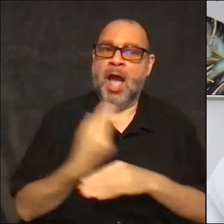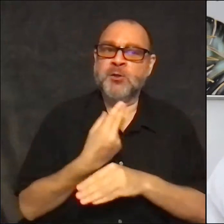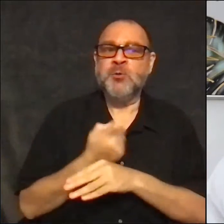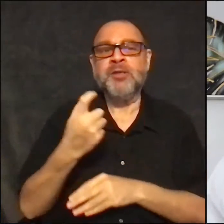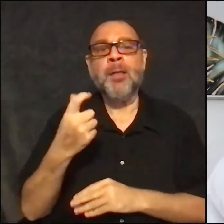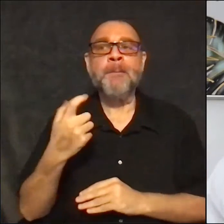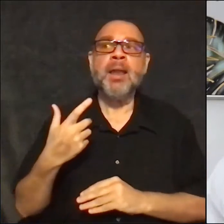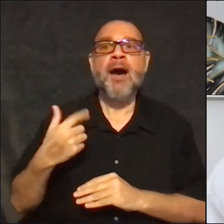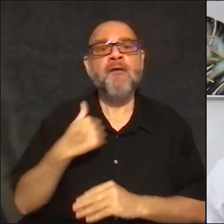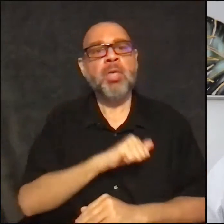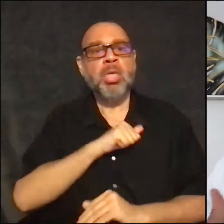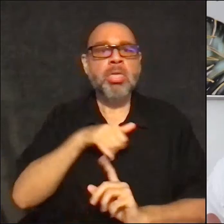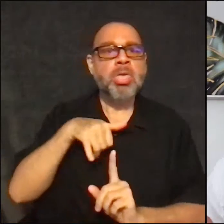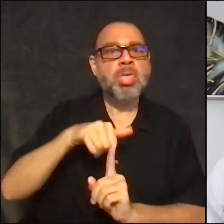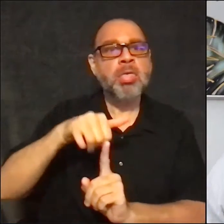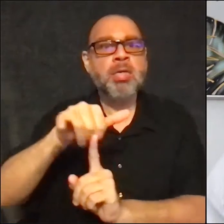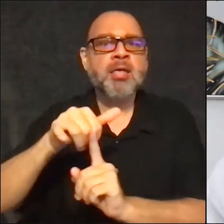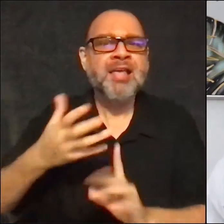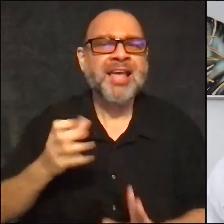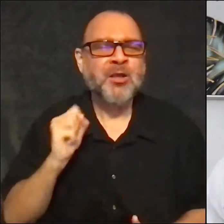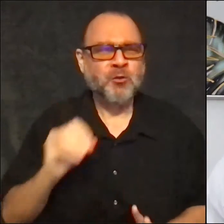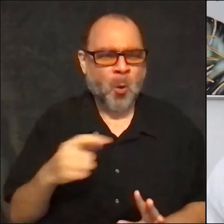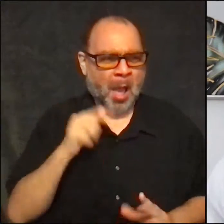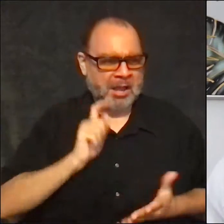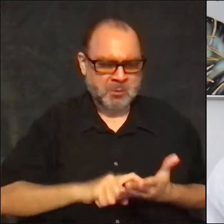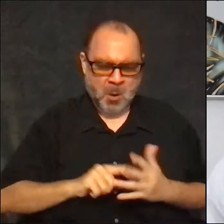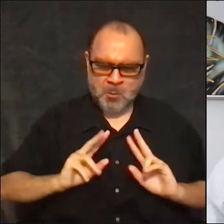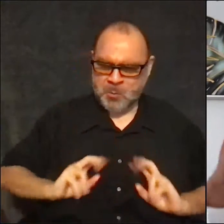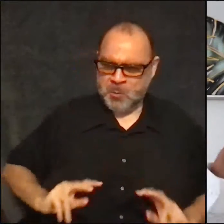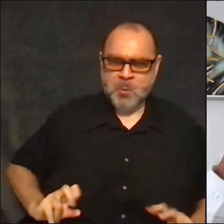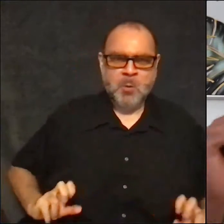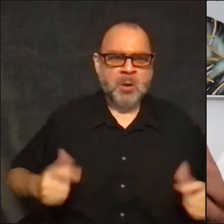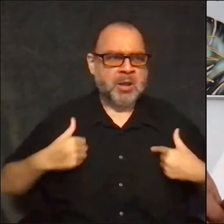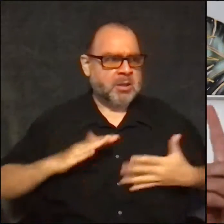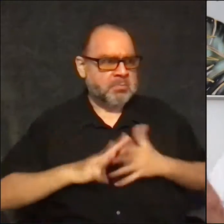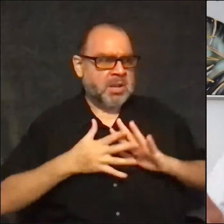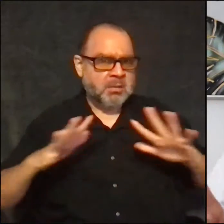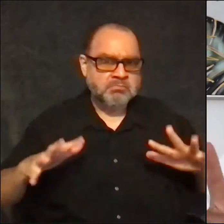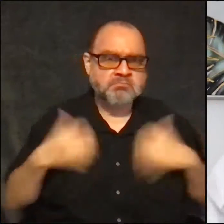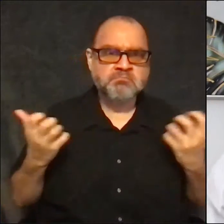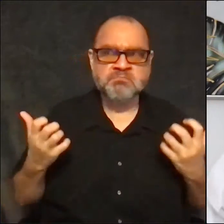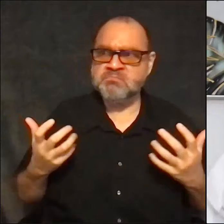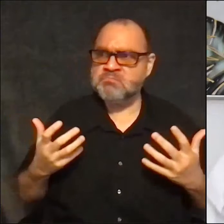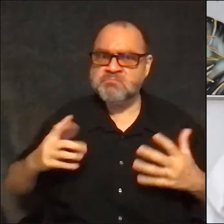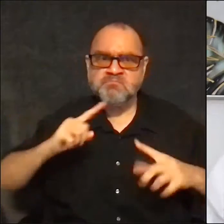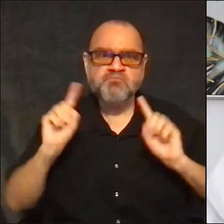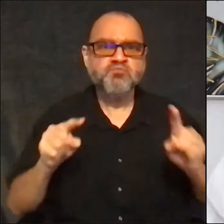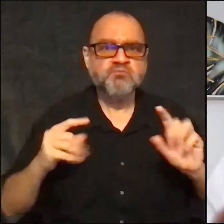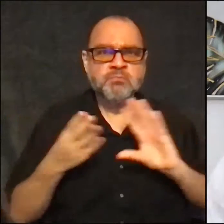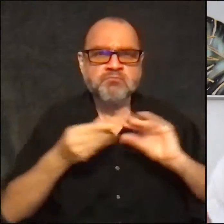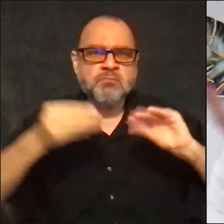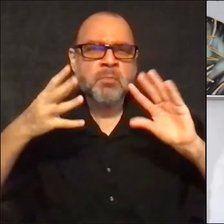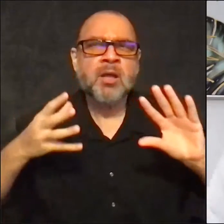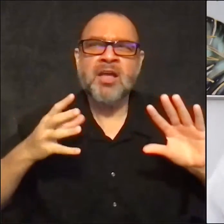about being so reactionary to what was going on in society versus really having a vision to create something new.